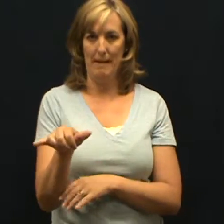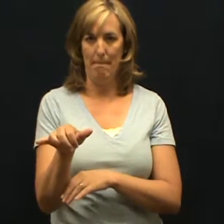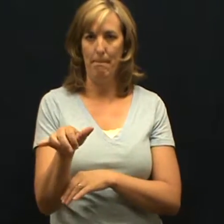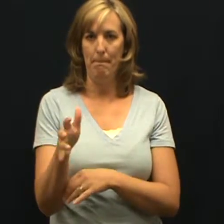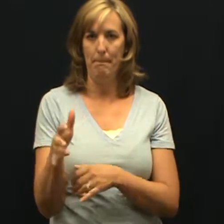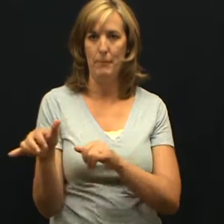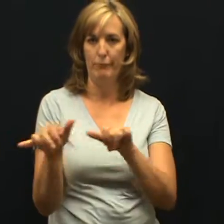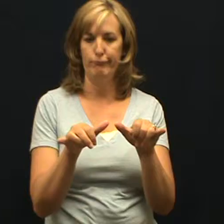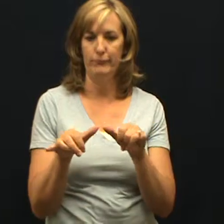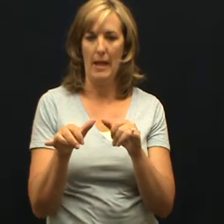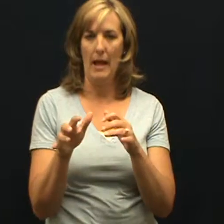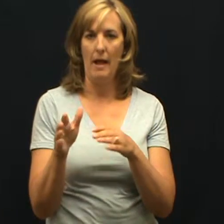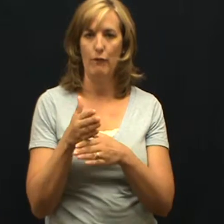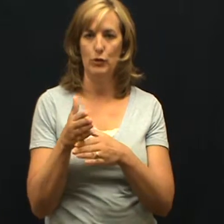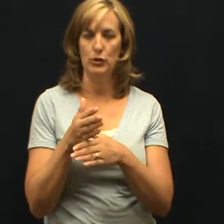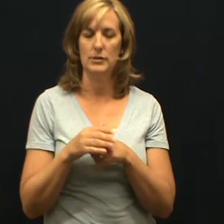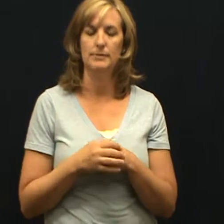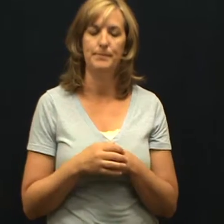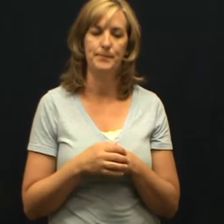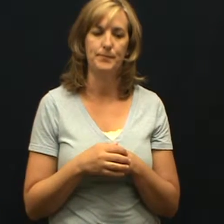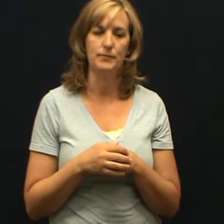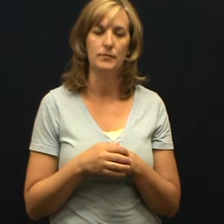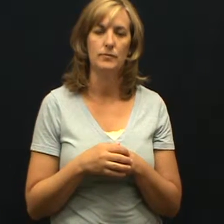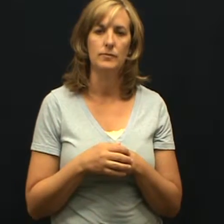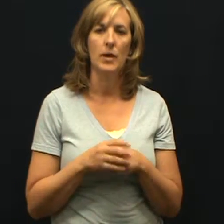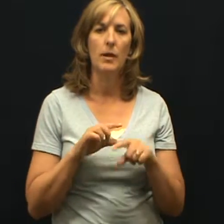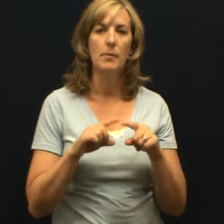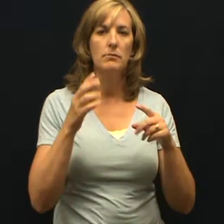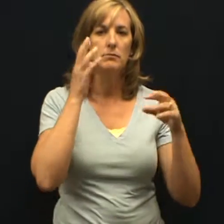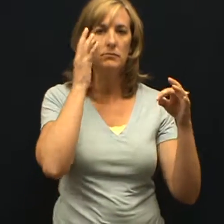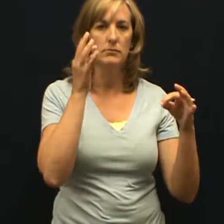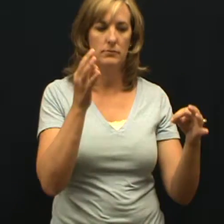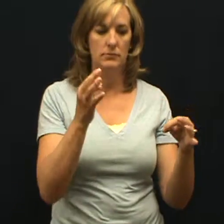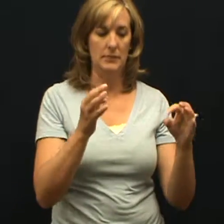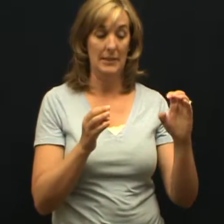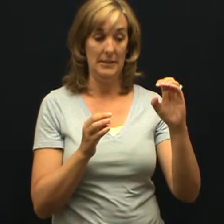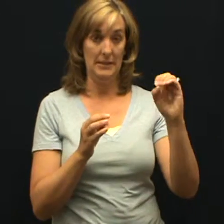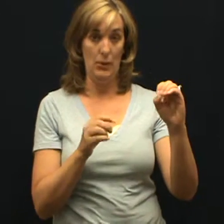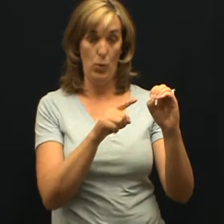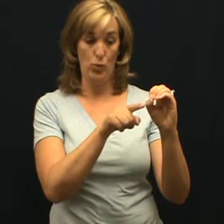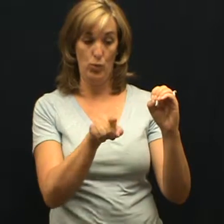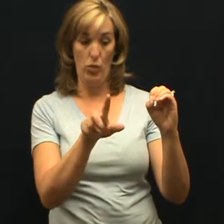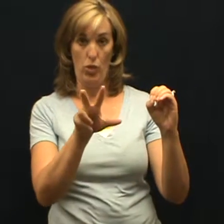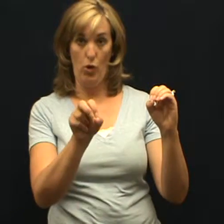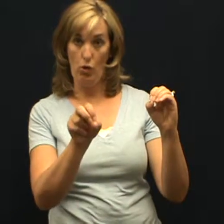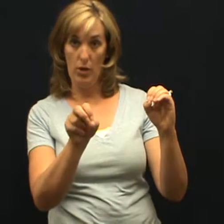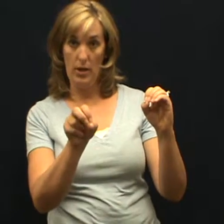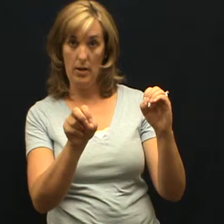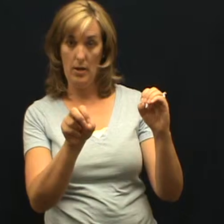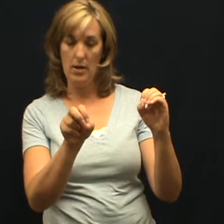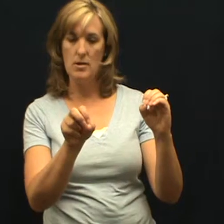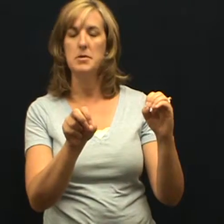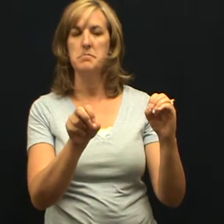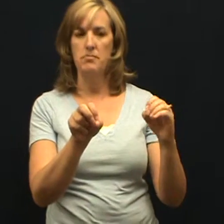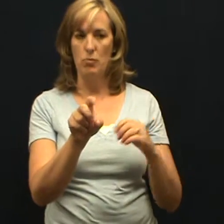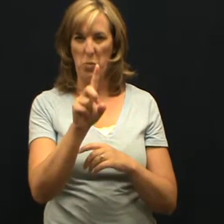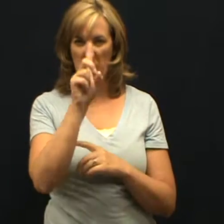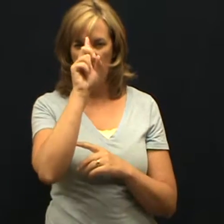we've determined here is that of our 0 to 30-day receivables, we think about 2% of